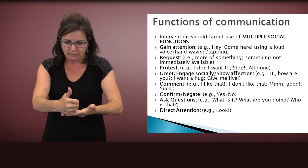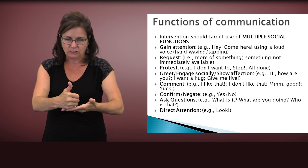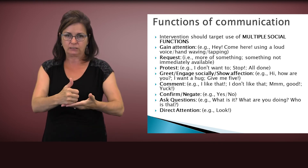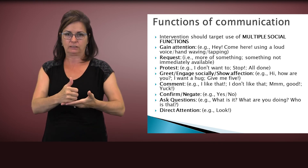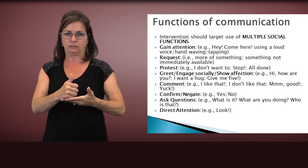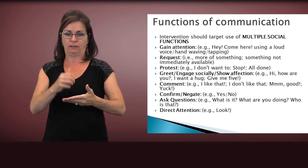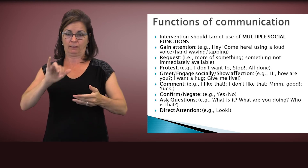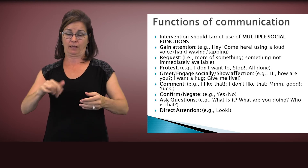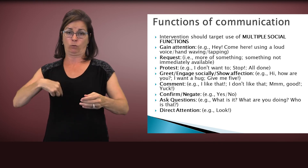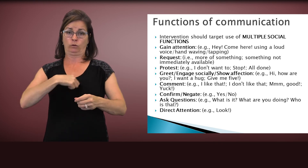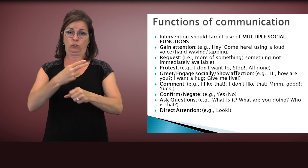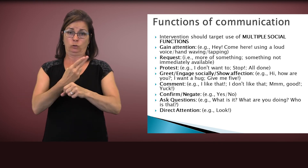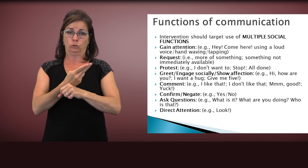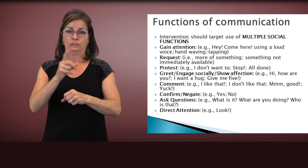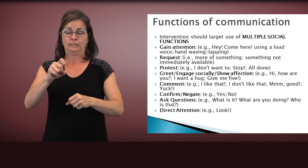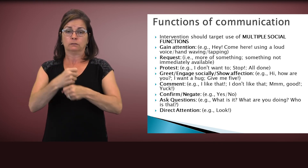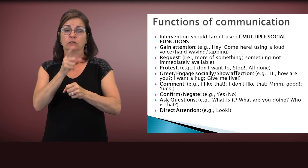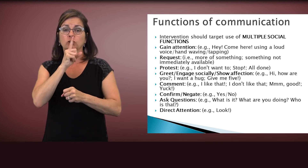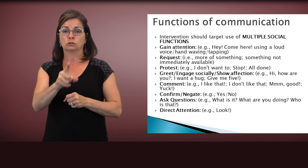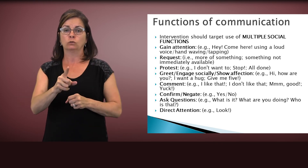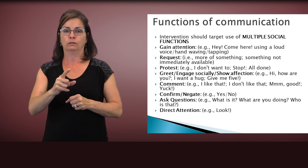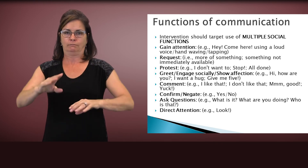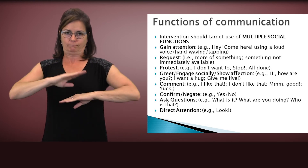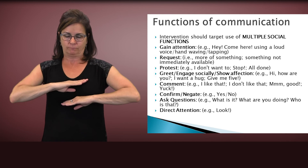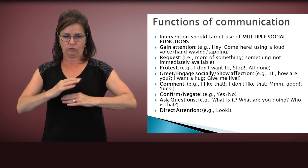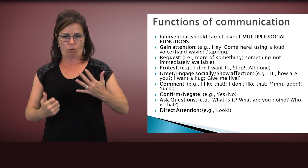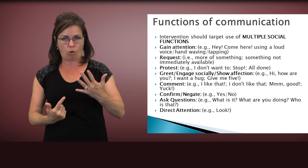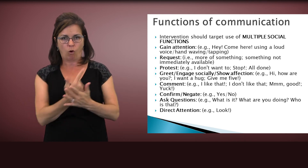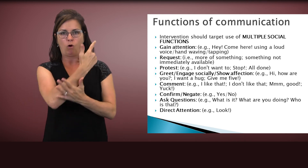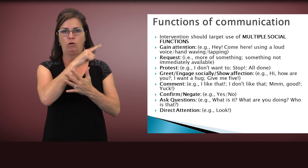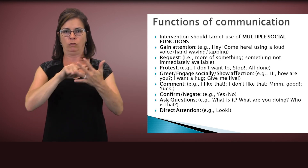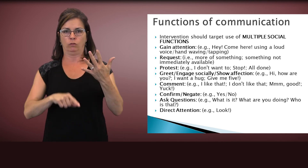to make sure that the intervention is targeting each of those areas.